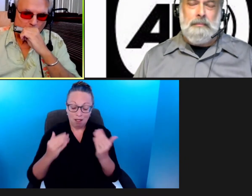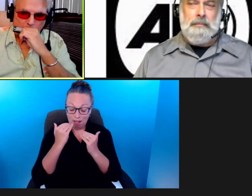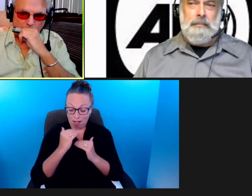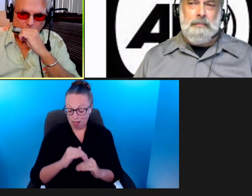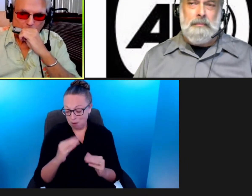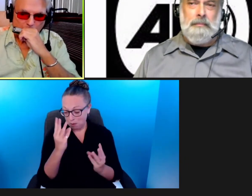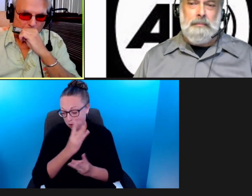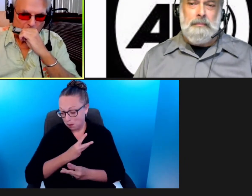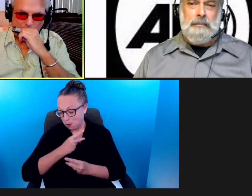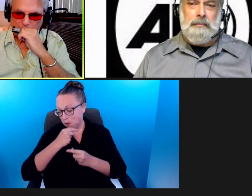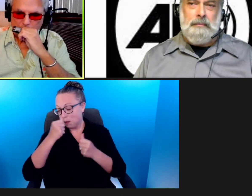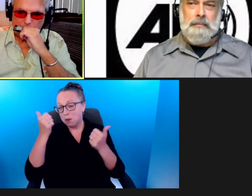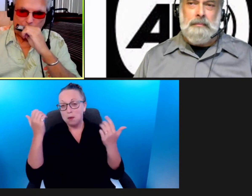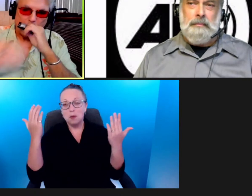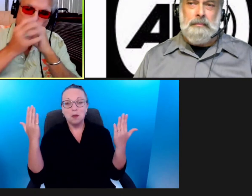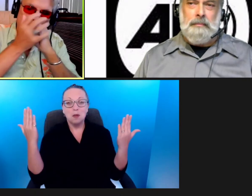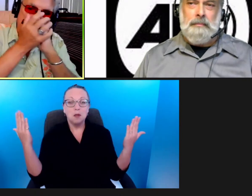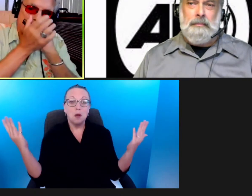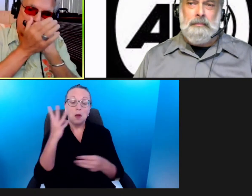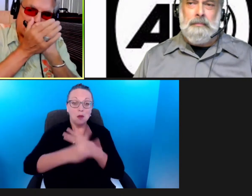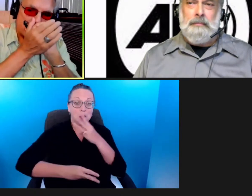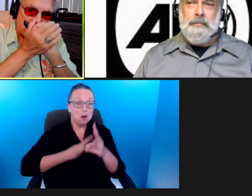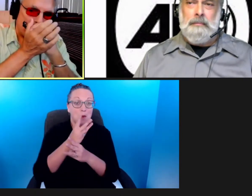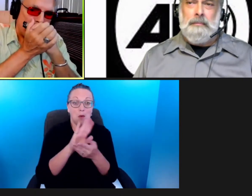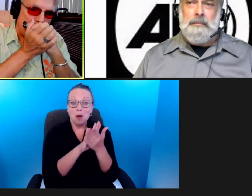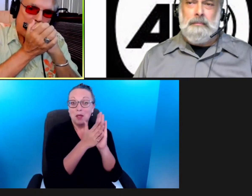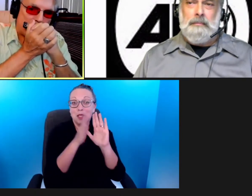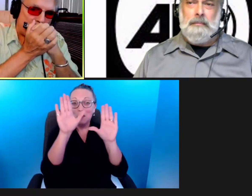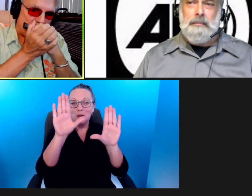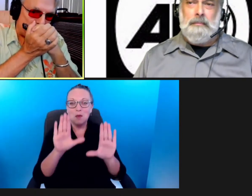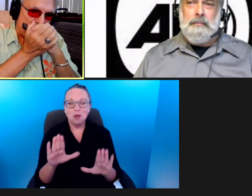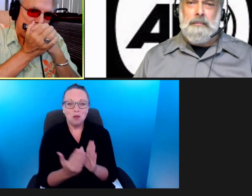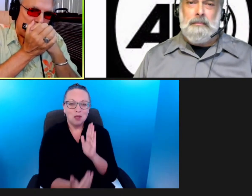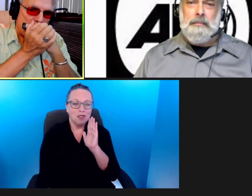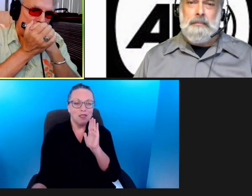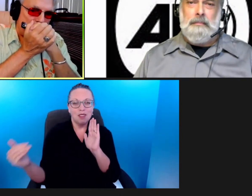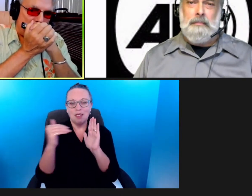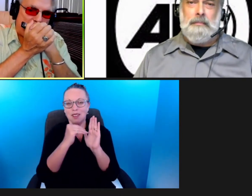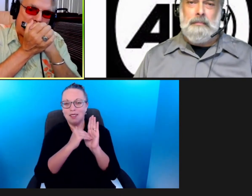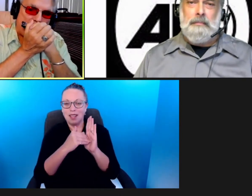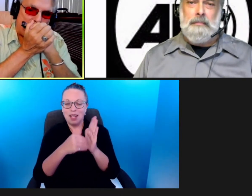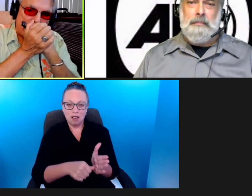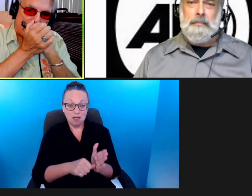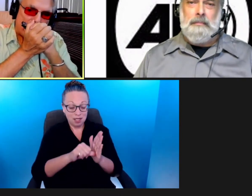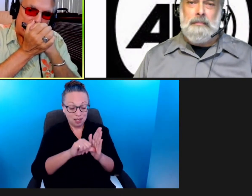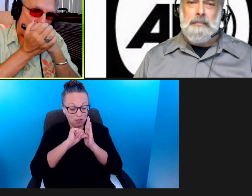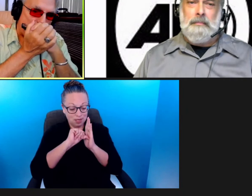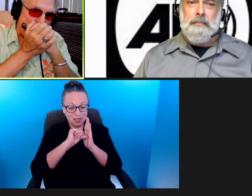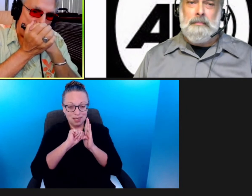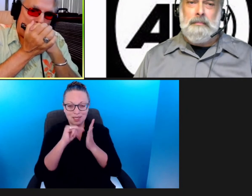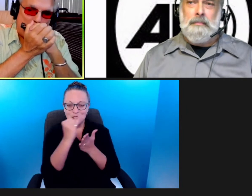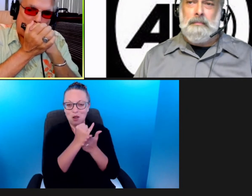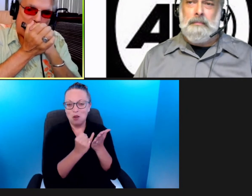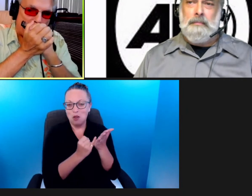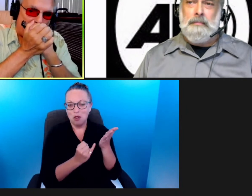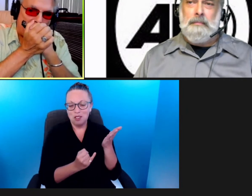The world regains its wonder with an emphasis on